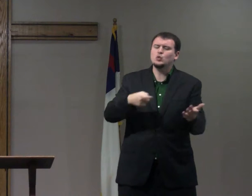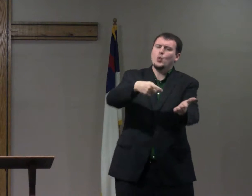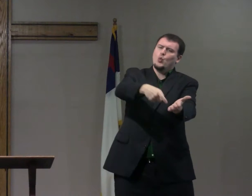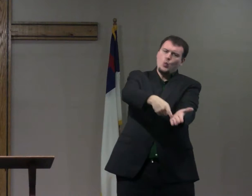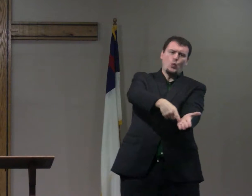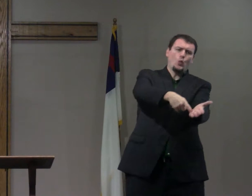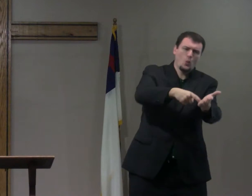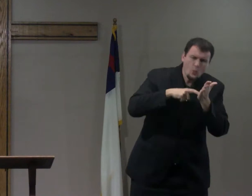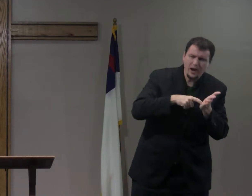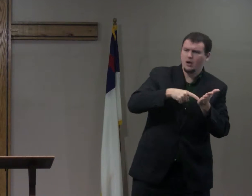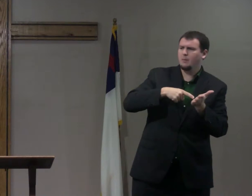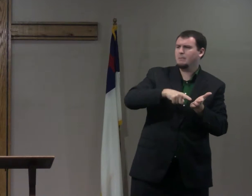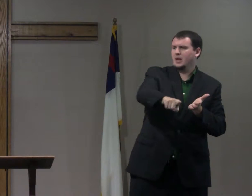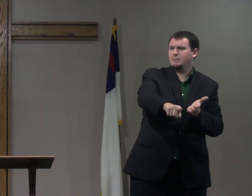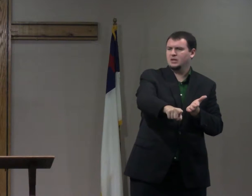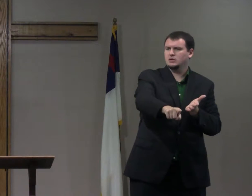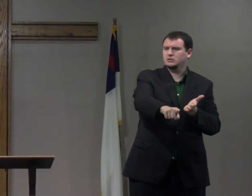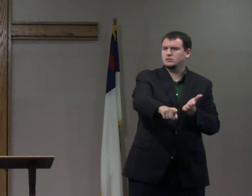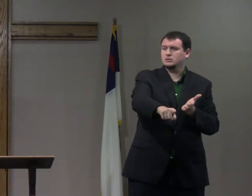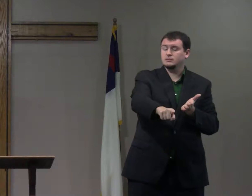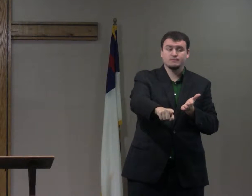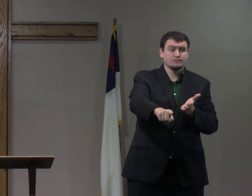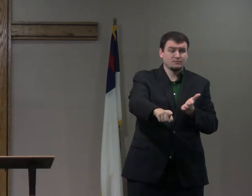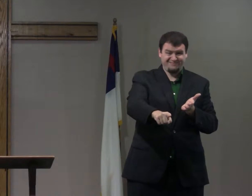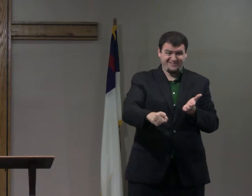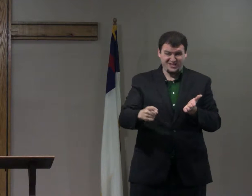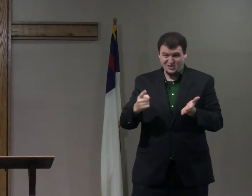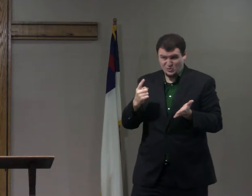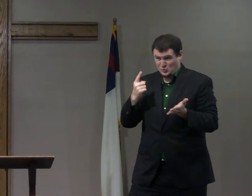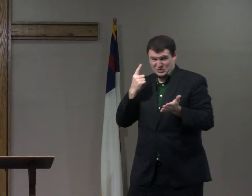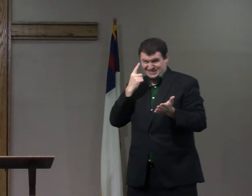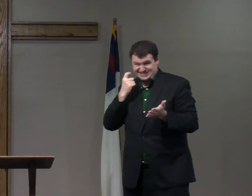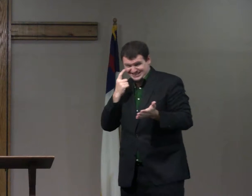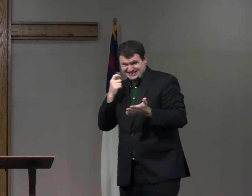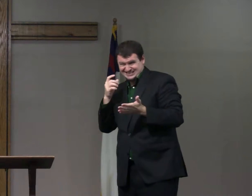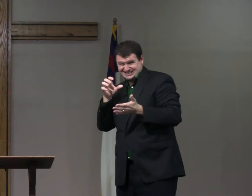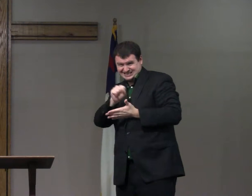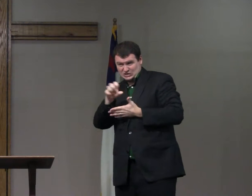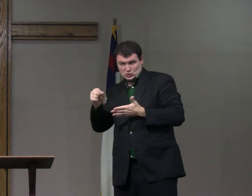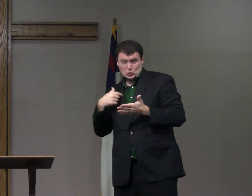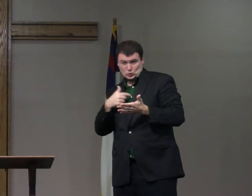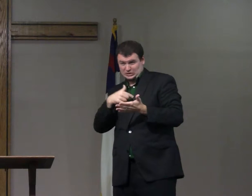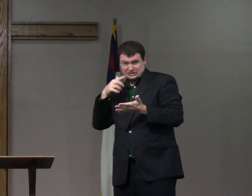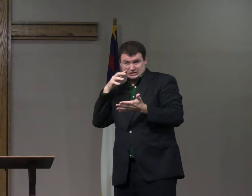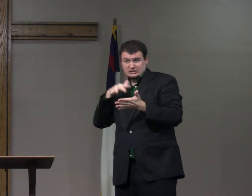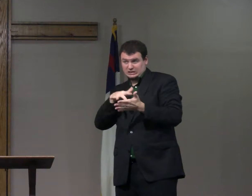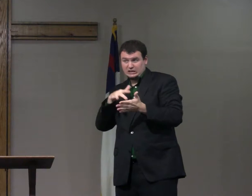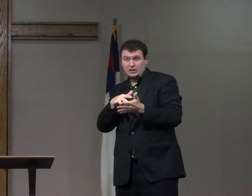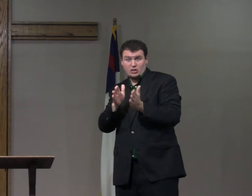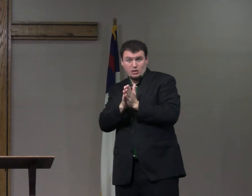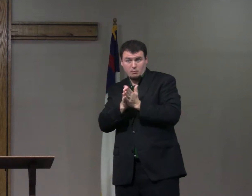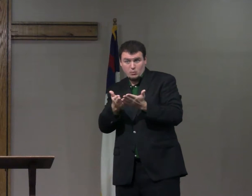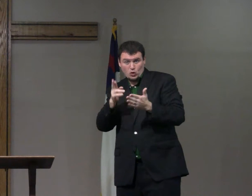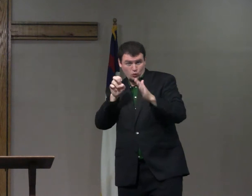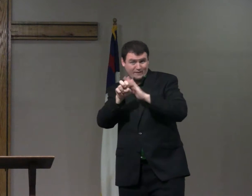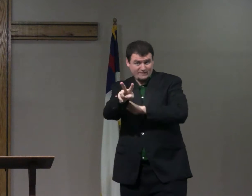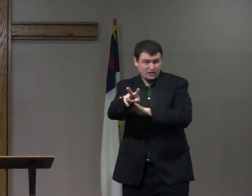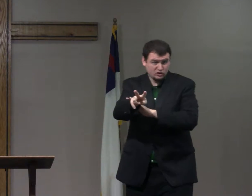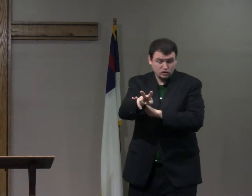To die for our sins. Our sins require a payment. Recently in Sunday school,